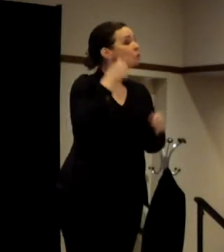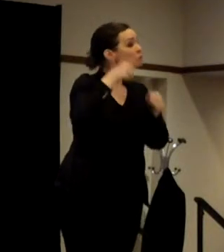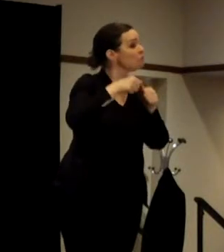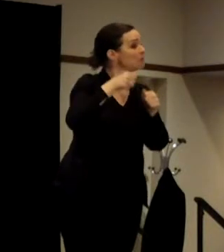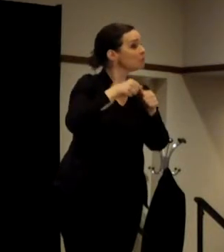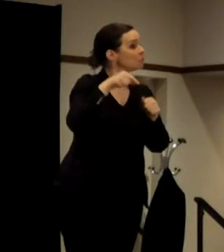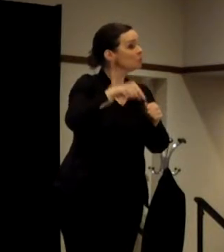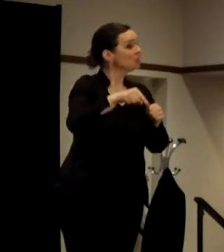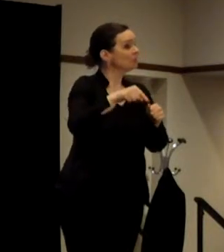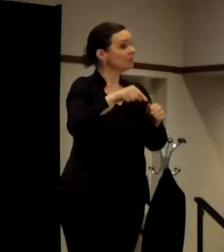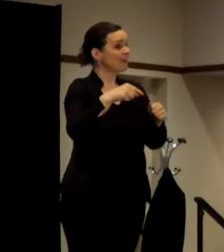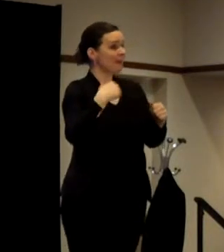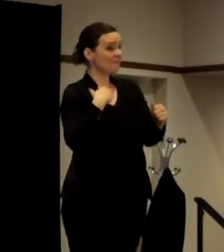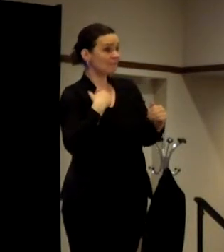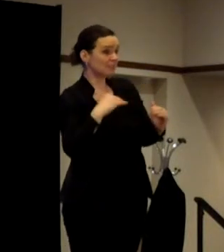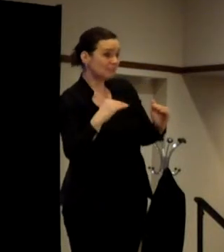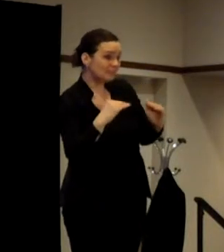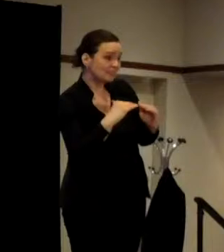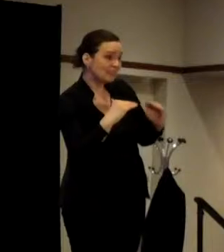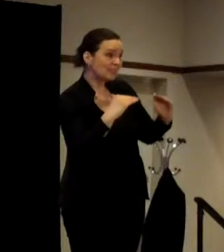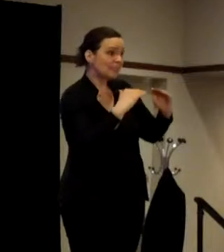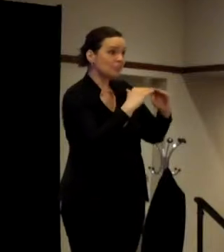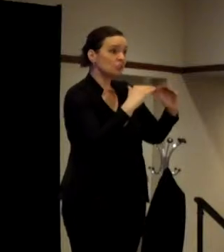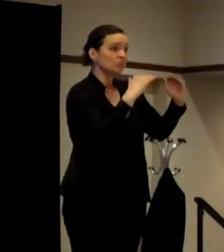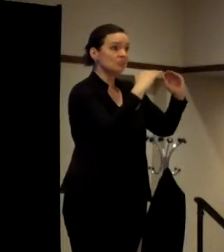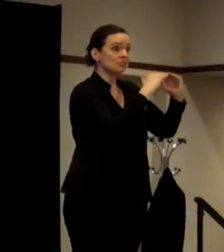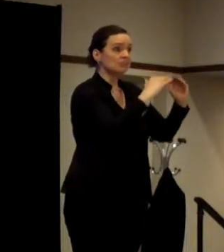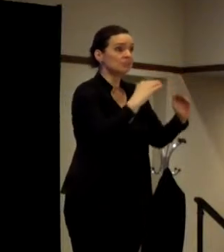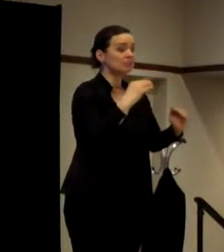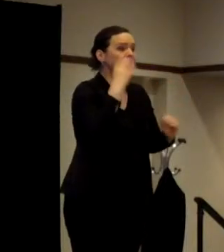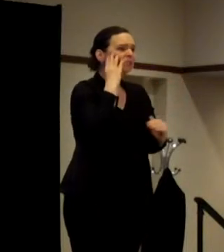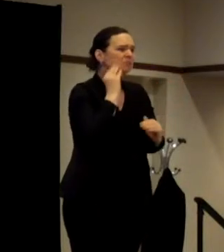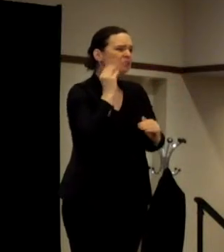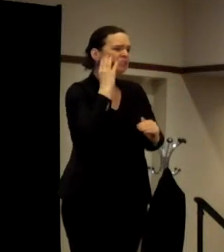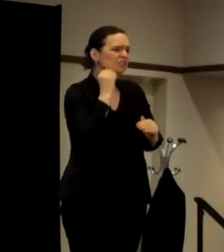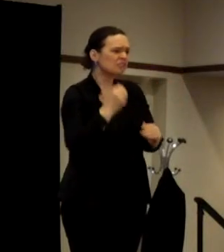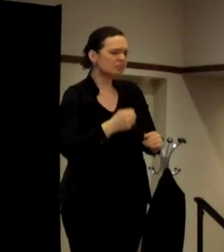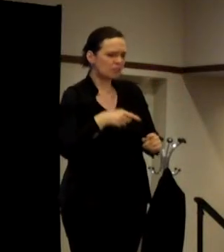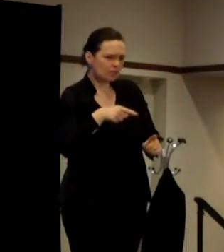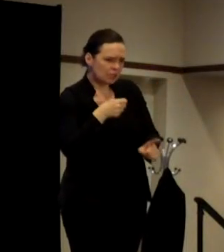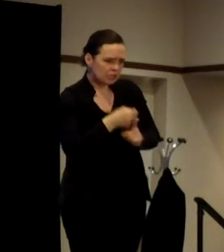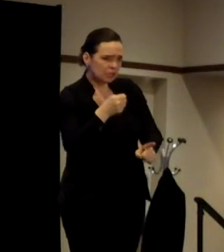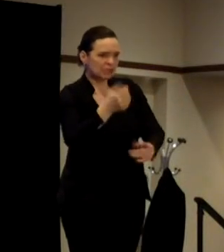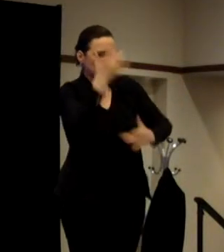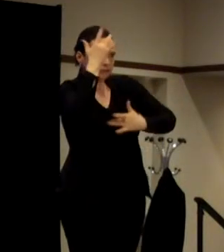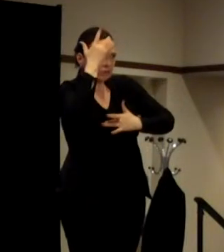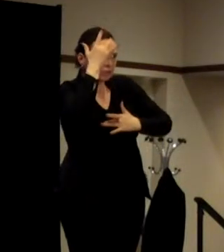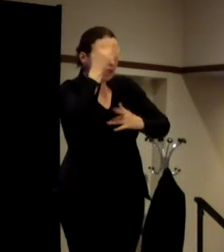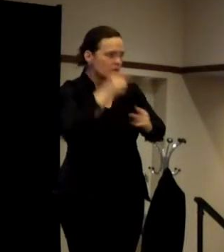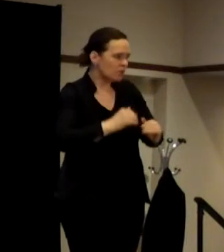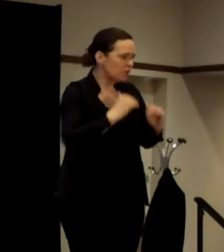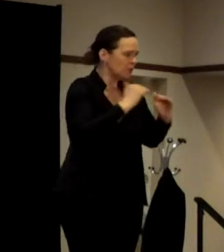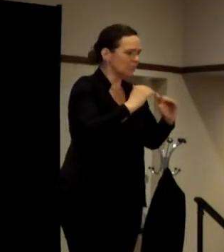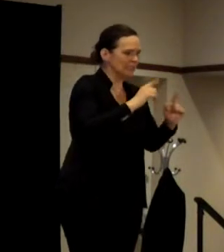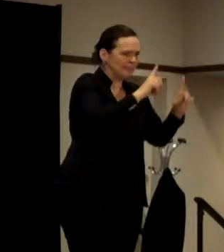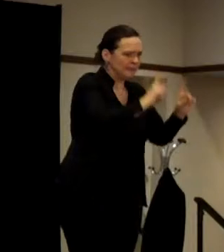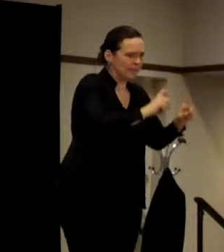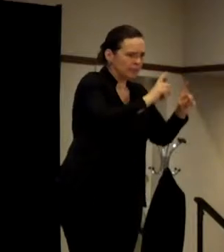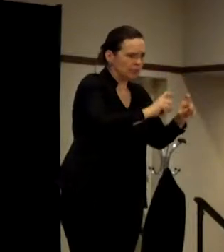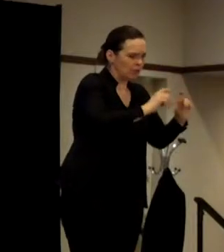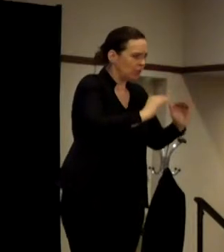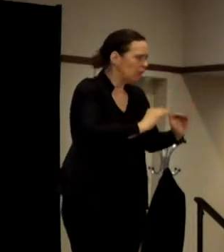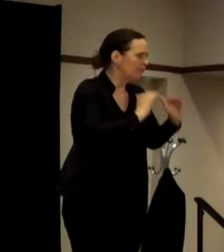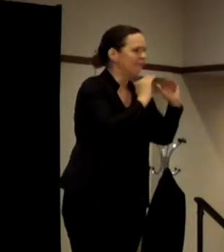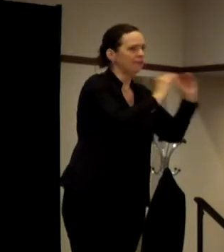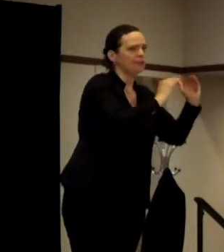planned investments, helping people, addressing poverty, modernizing our infrastructure, and